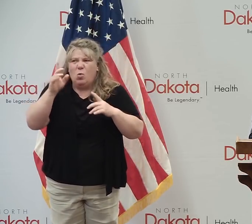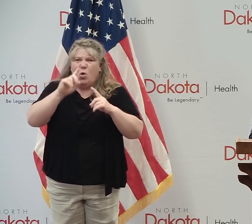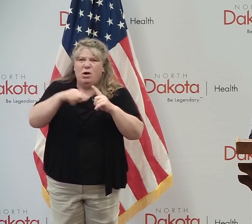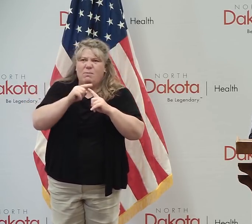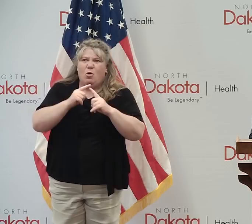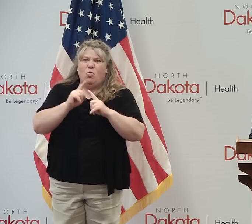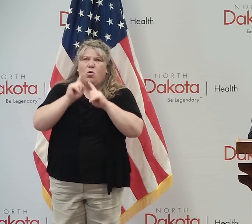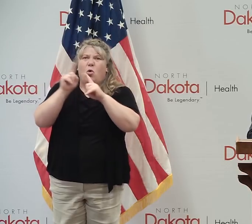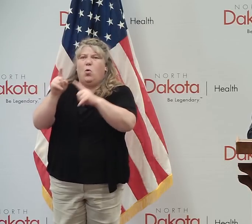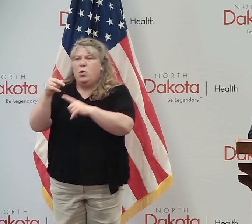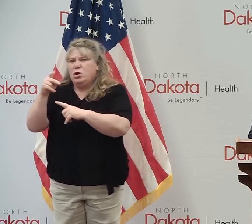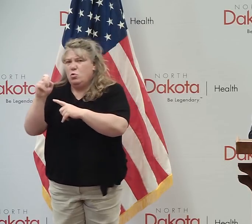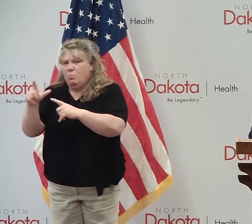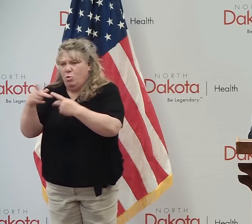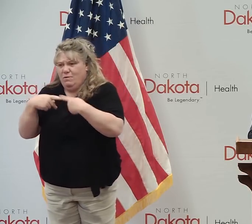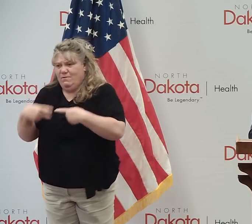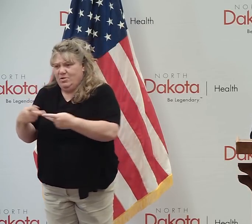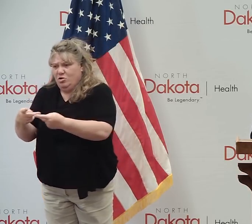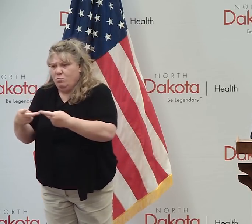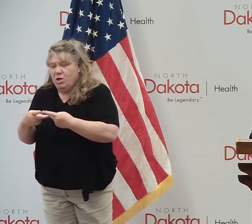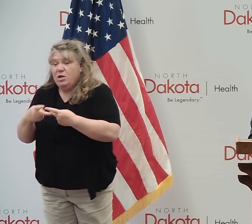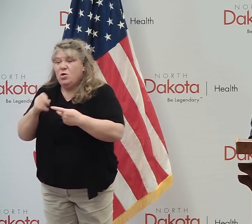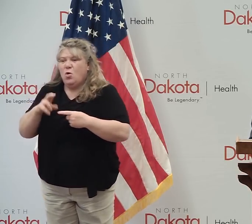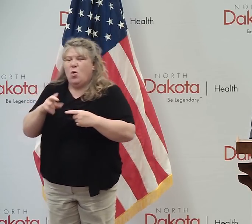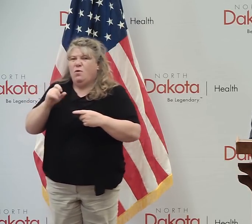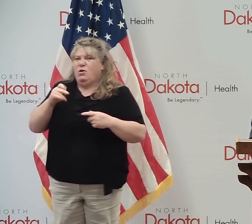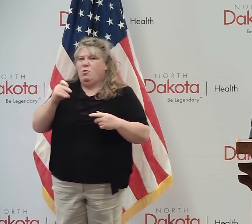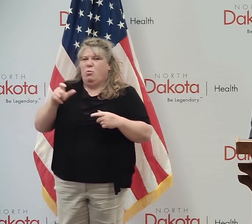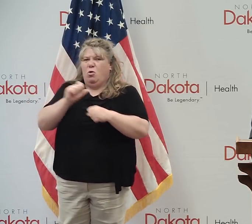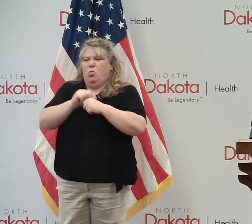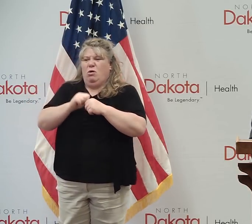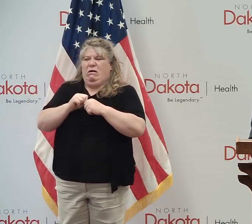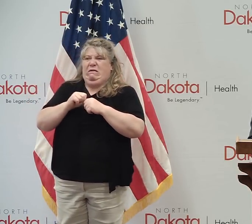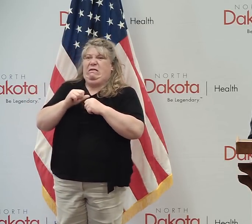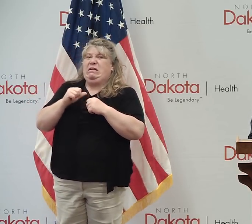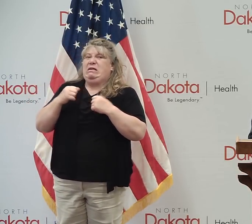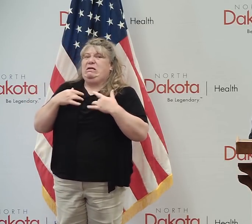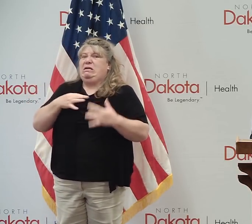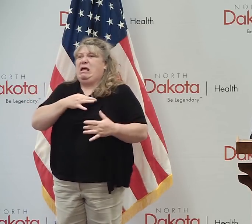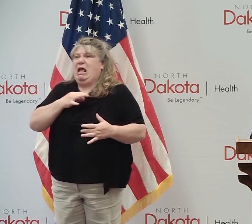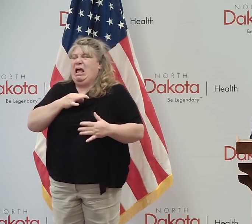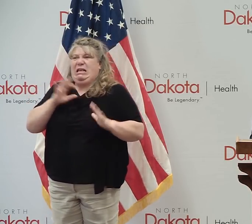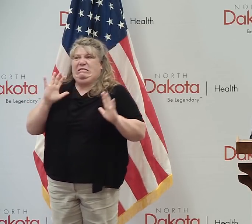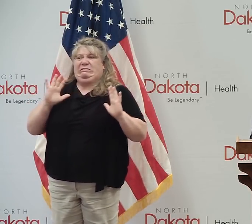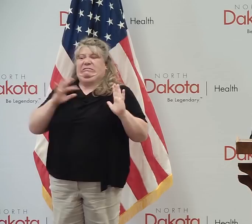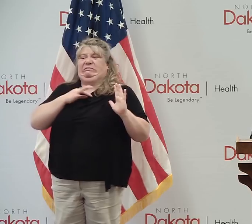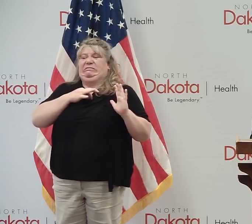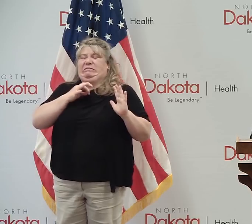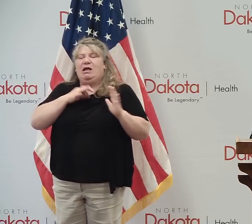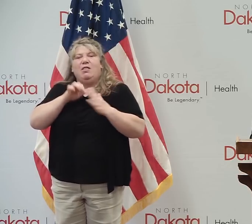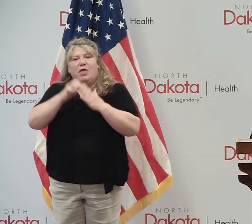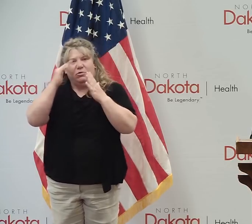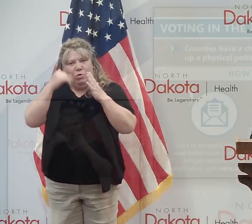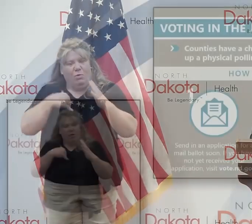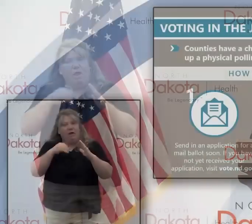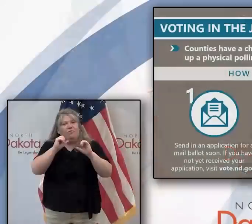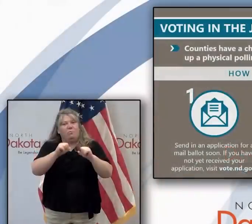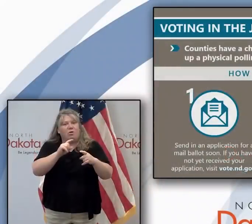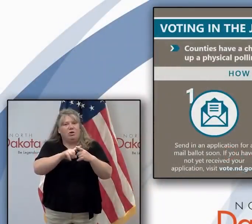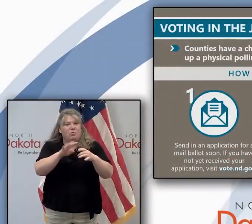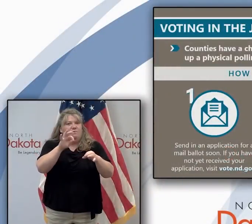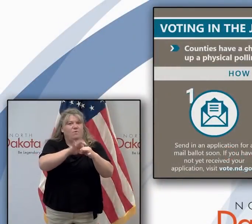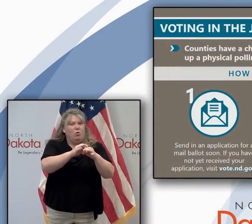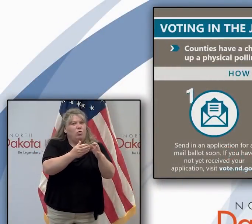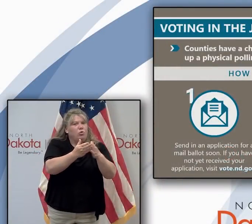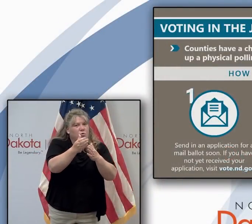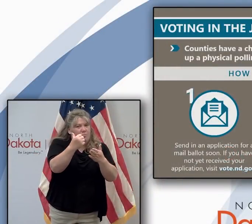to a poll, or if you're a poll worker who doesn't want to volunteer, that's why we've got the ability here to cast your vote by mail. And there's 3